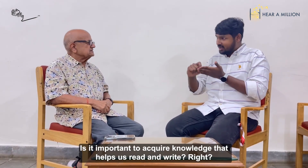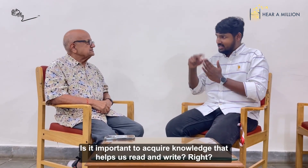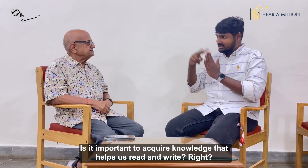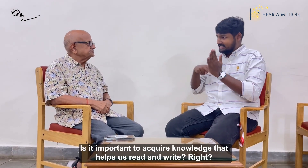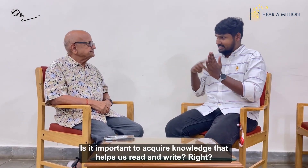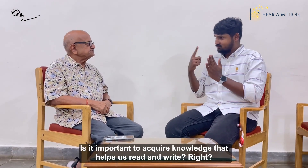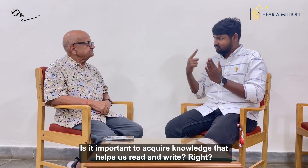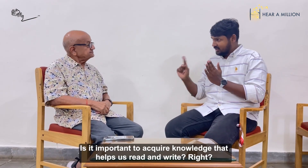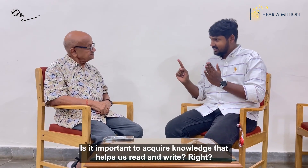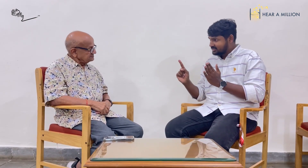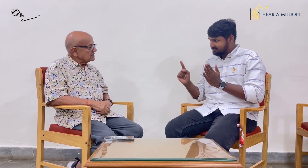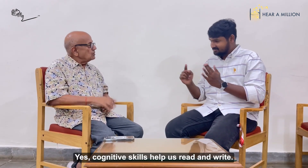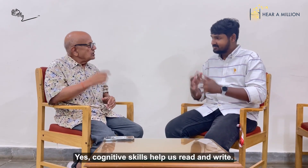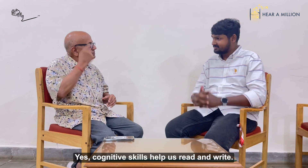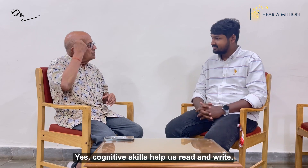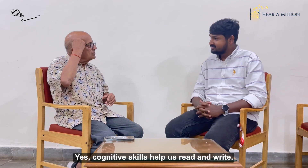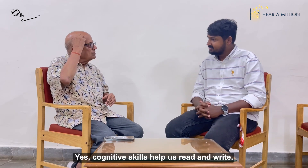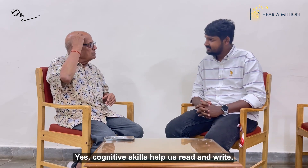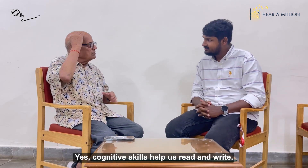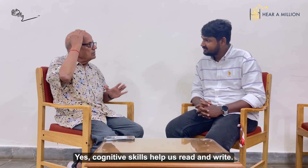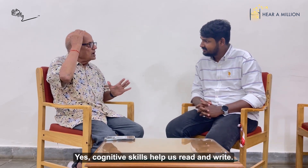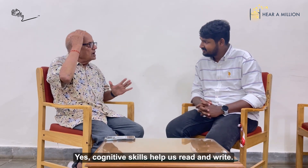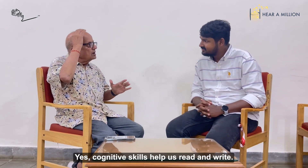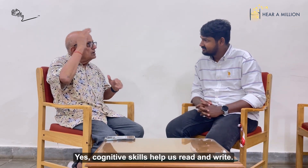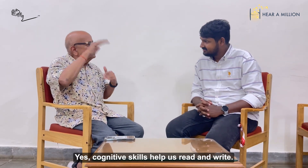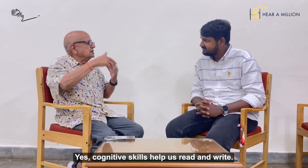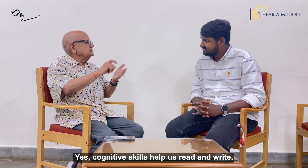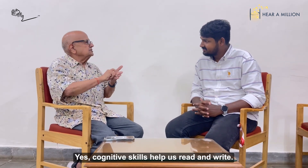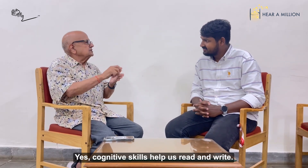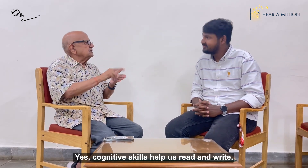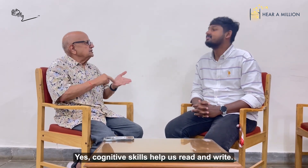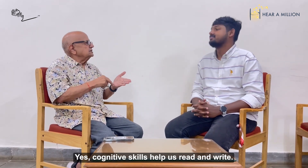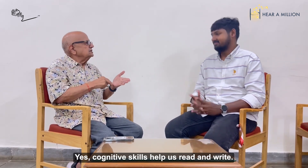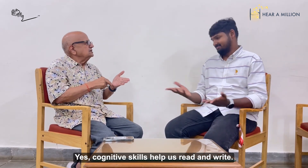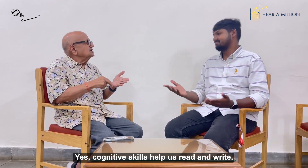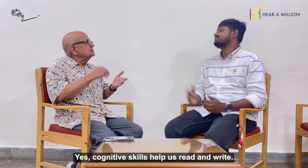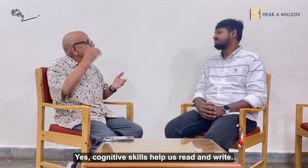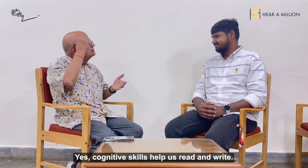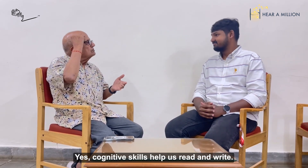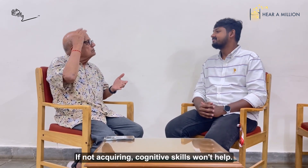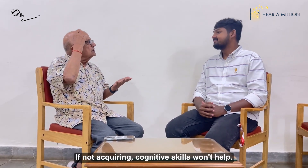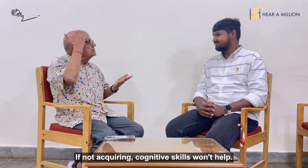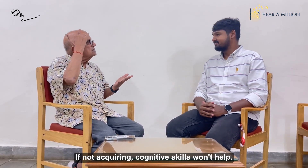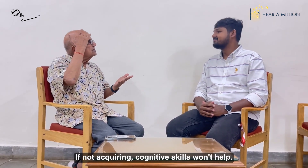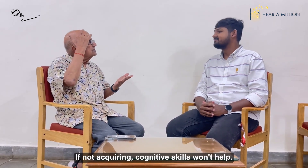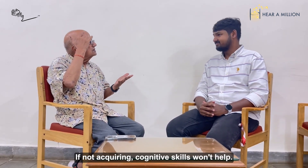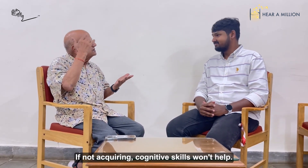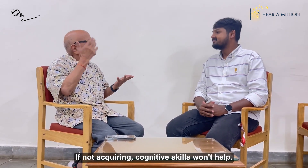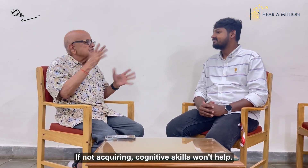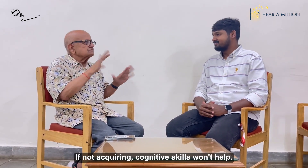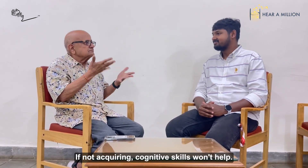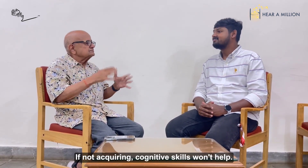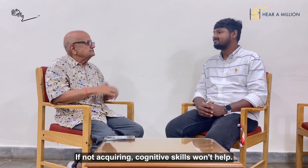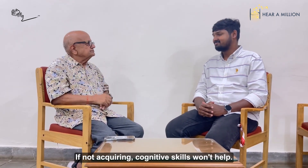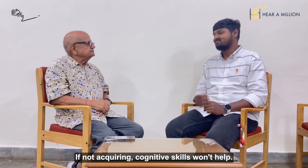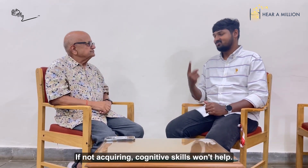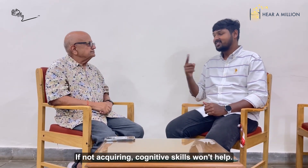Is it true? Yes, cognitive skills help us read and write. If not acquiring, cognitive skills won't